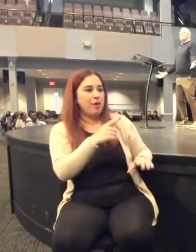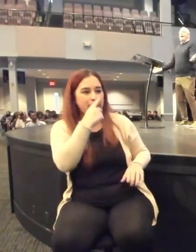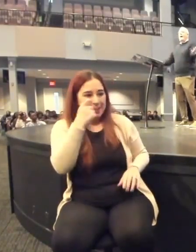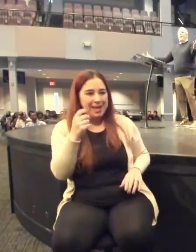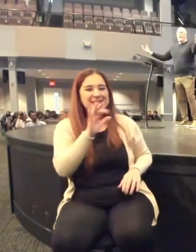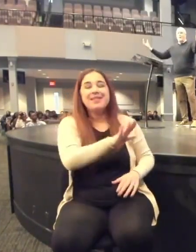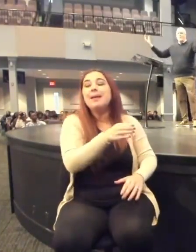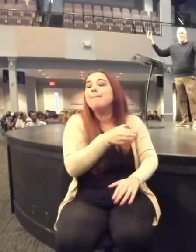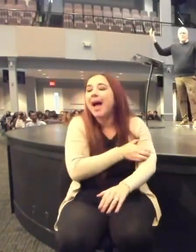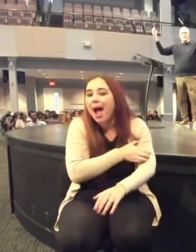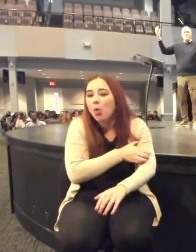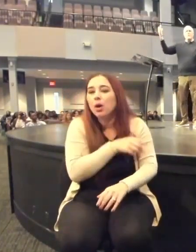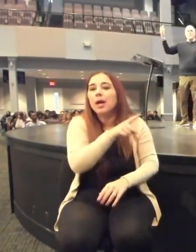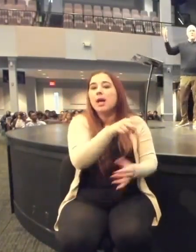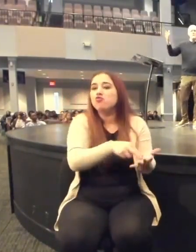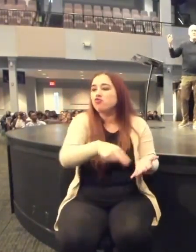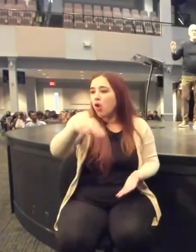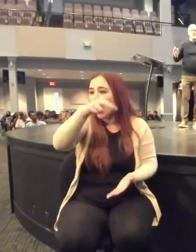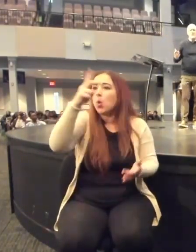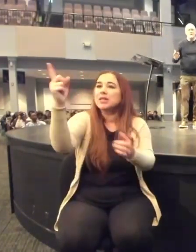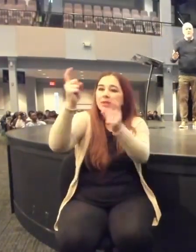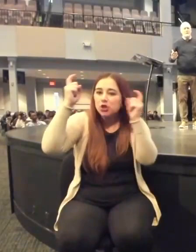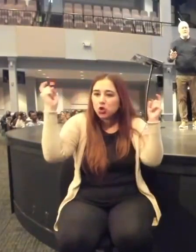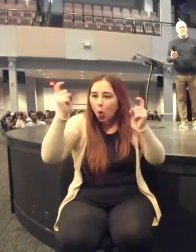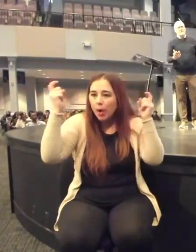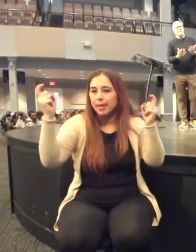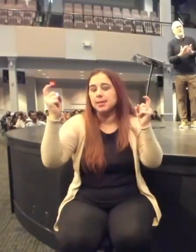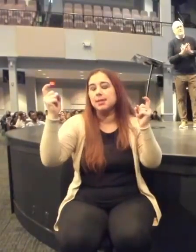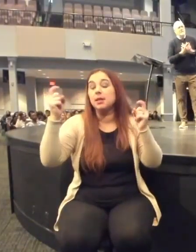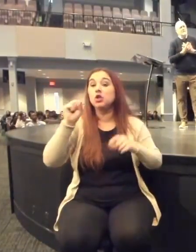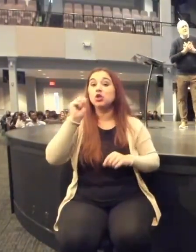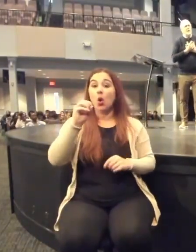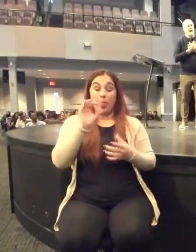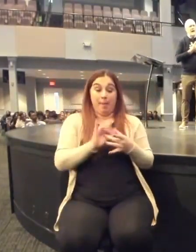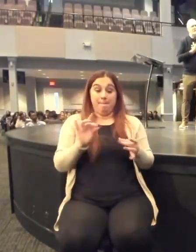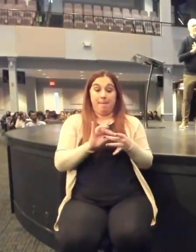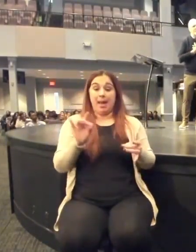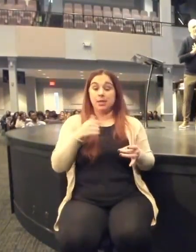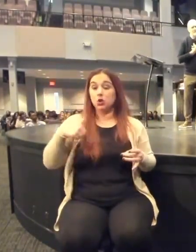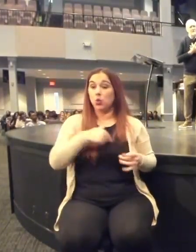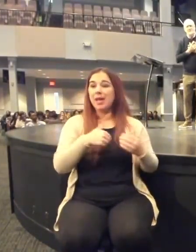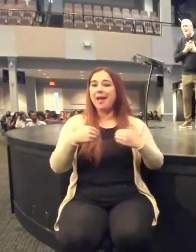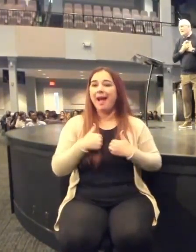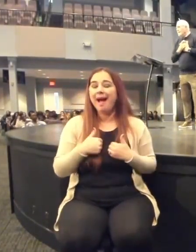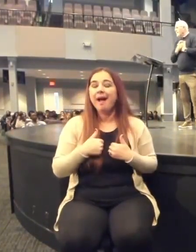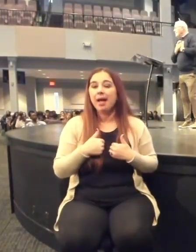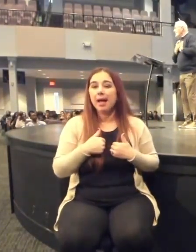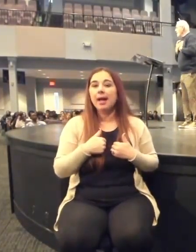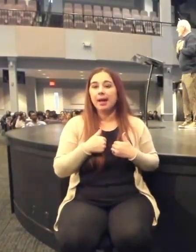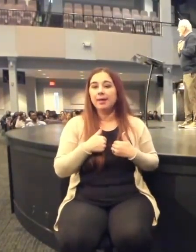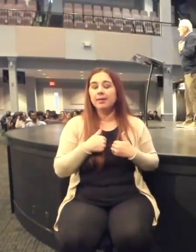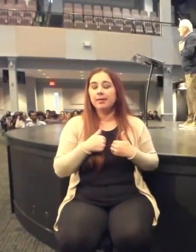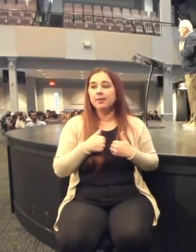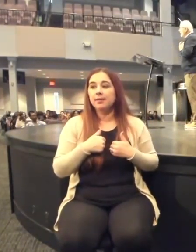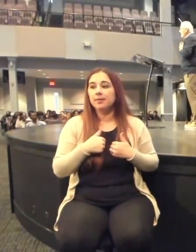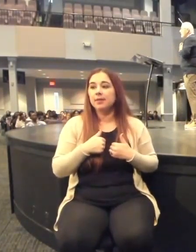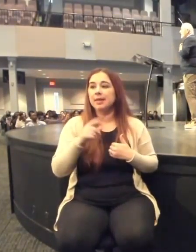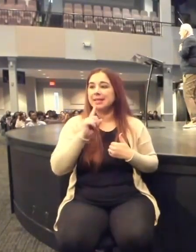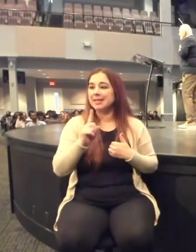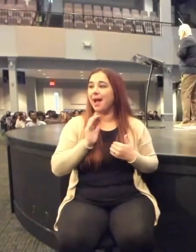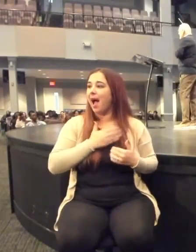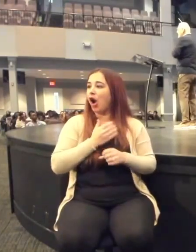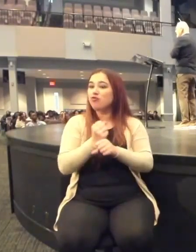his power, he rose victoriously. And so the message that we have is a message that our